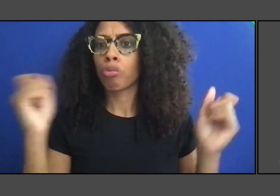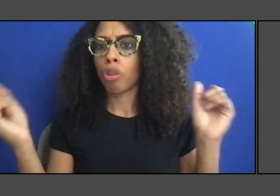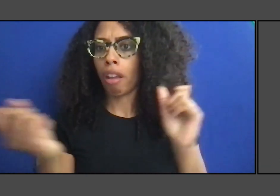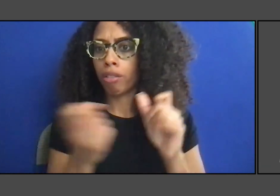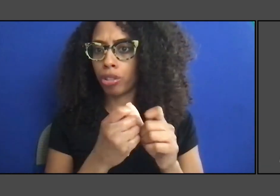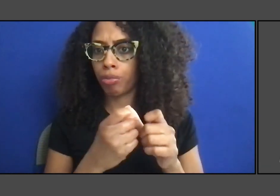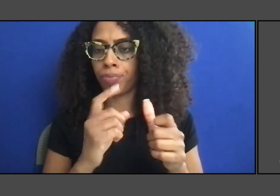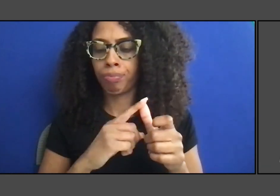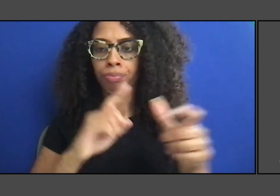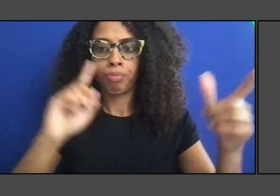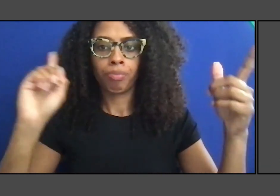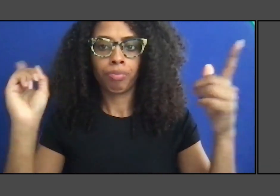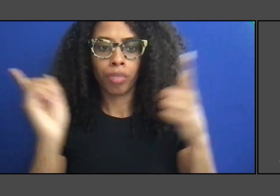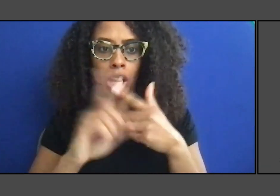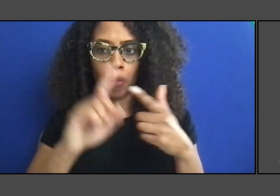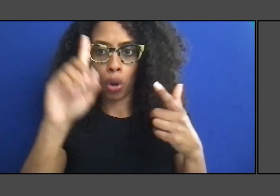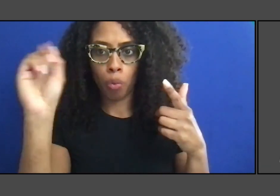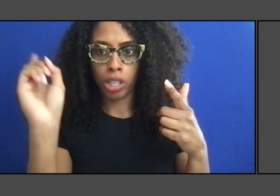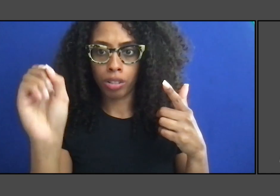another question.